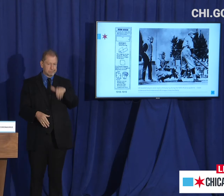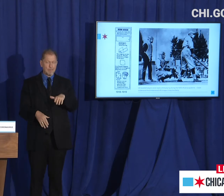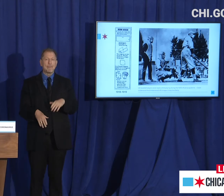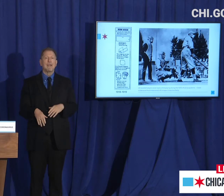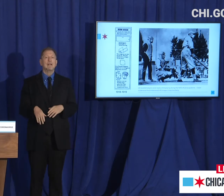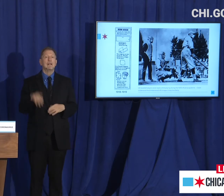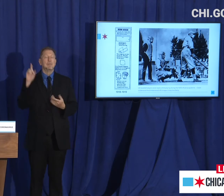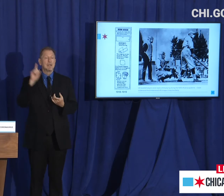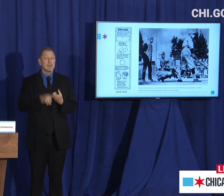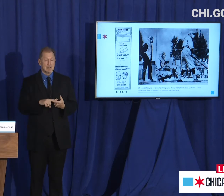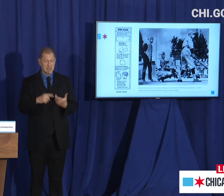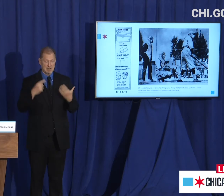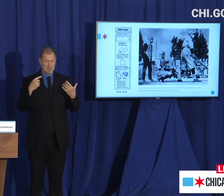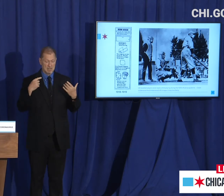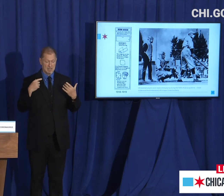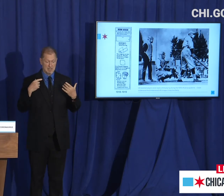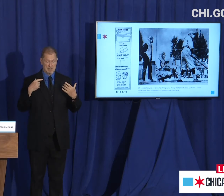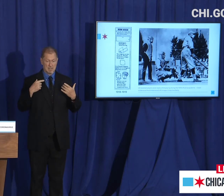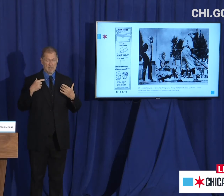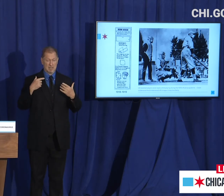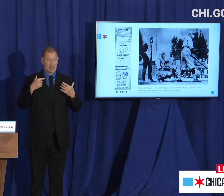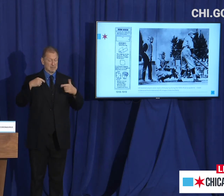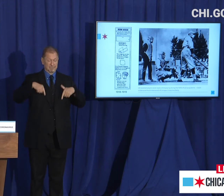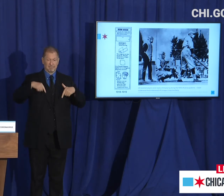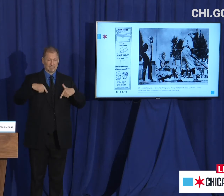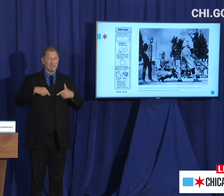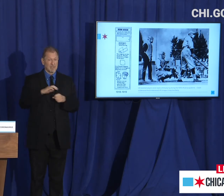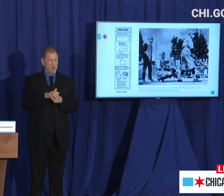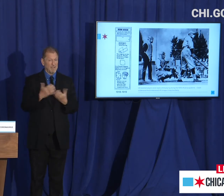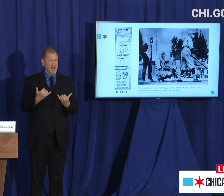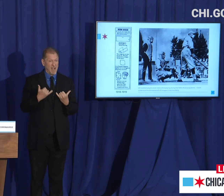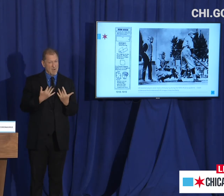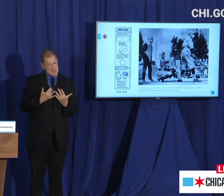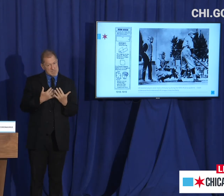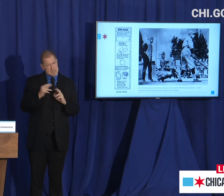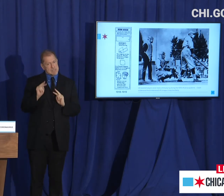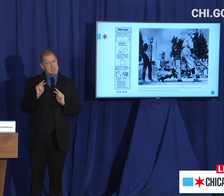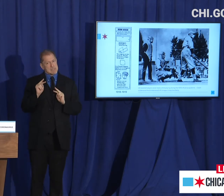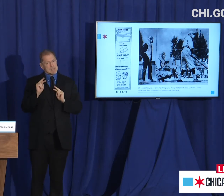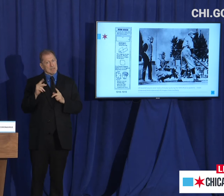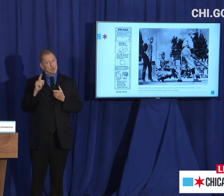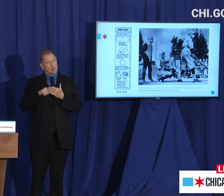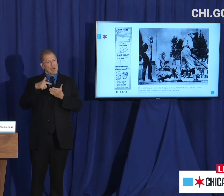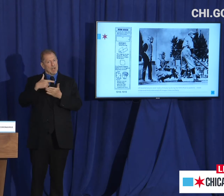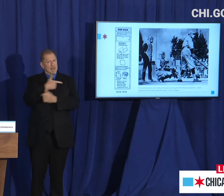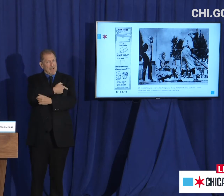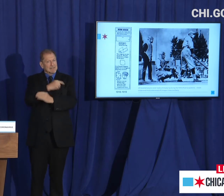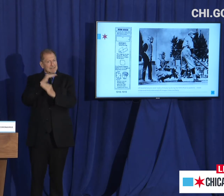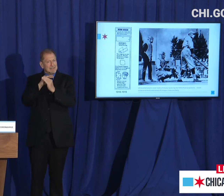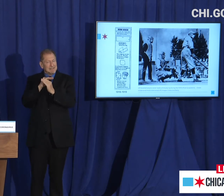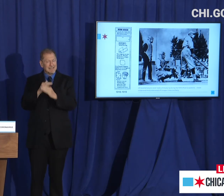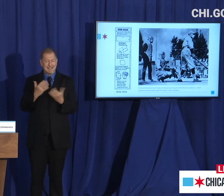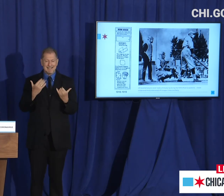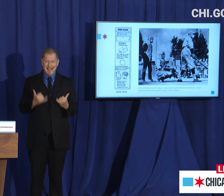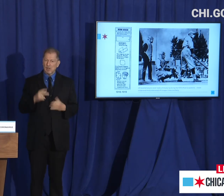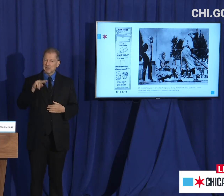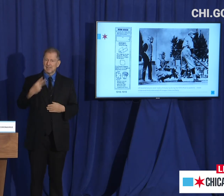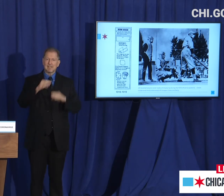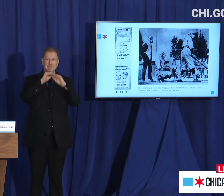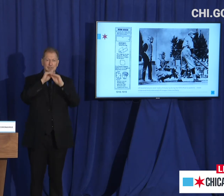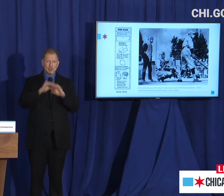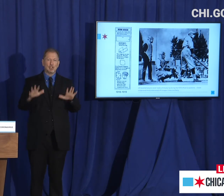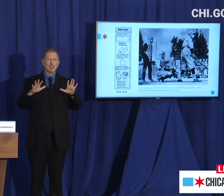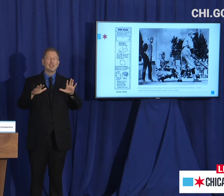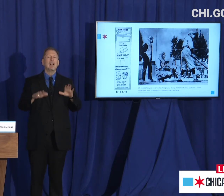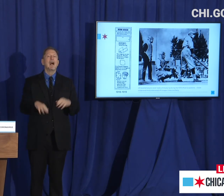until we get to a vaccine, we are likely to see that here. We are in the beginning of a second surge here,